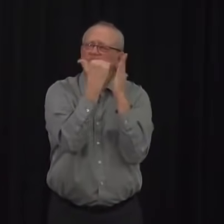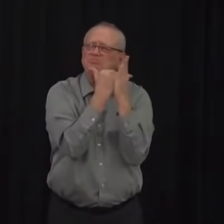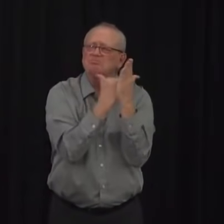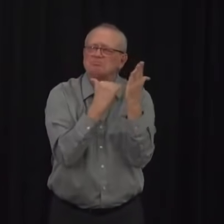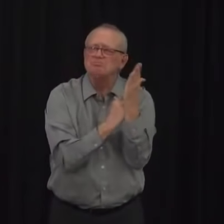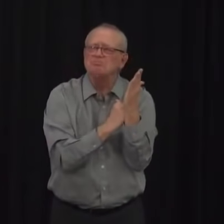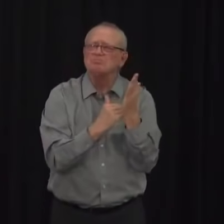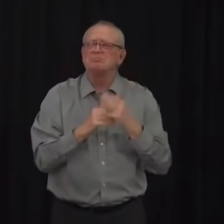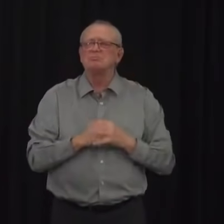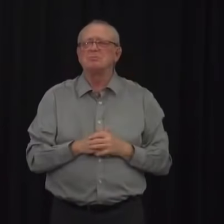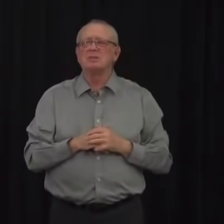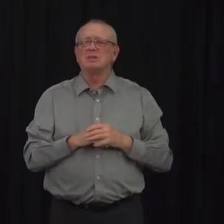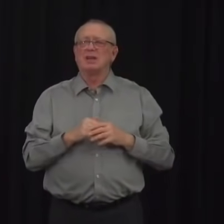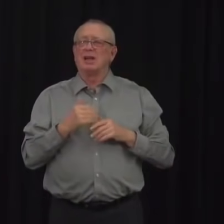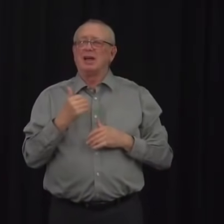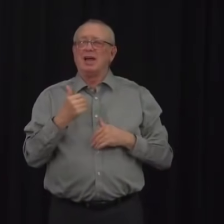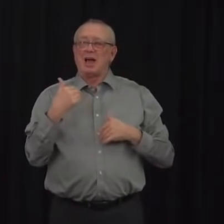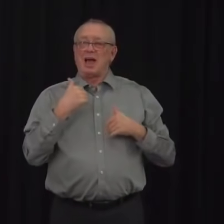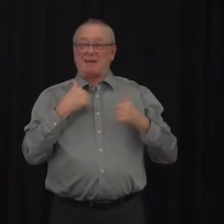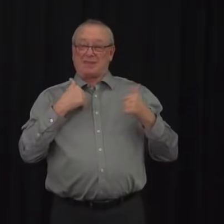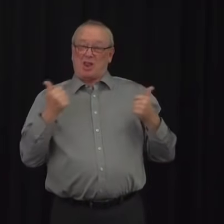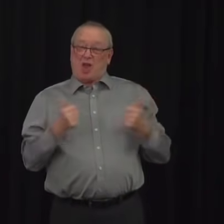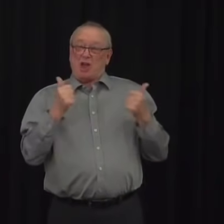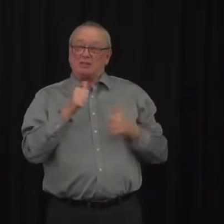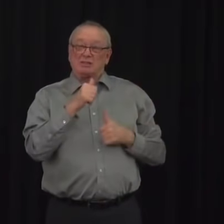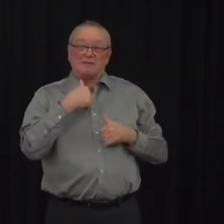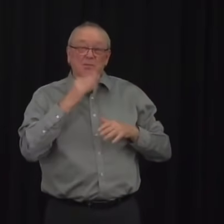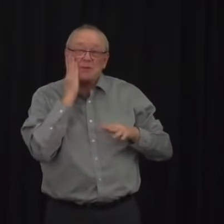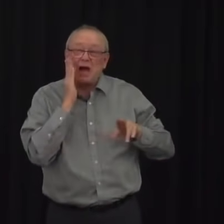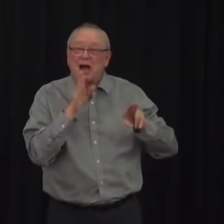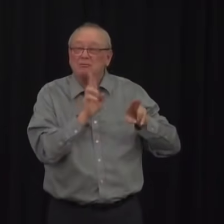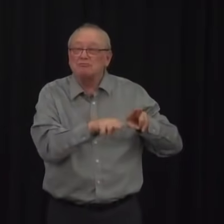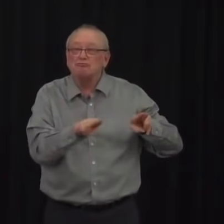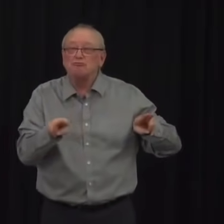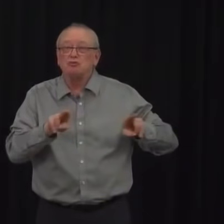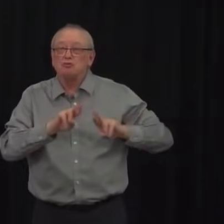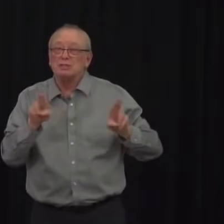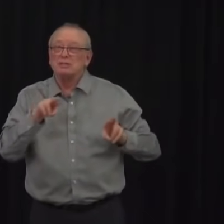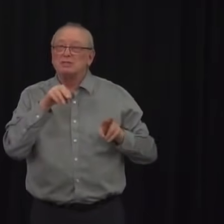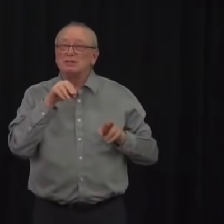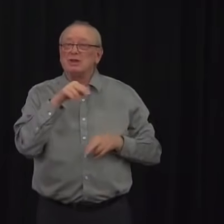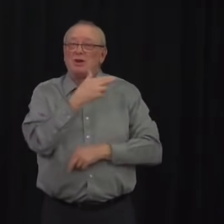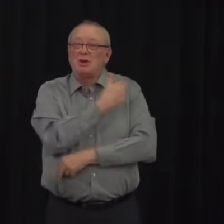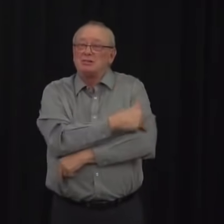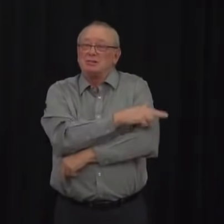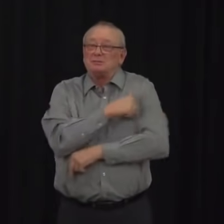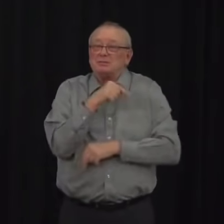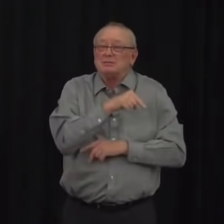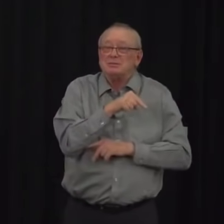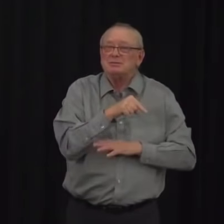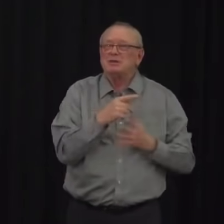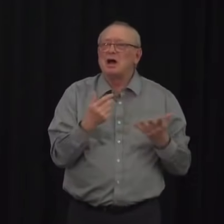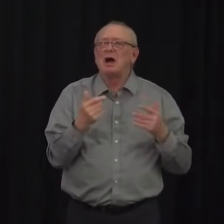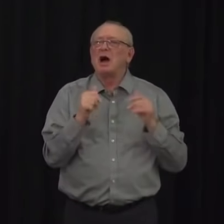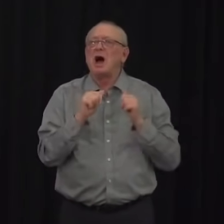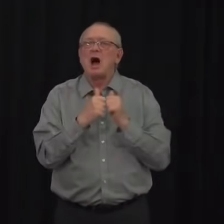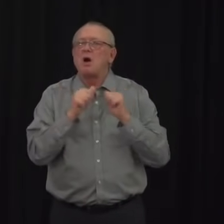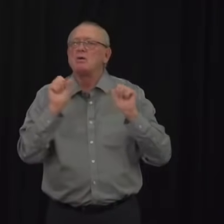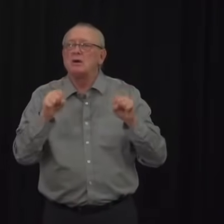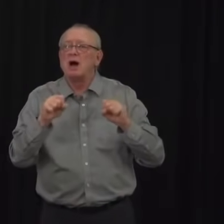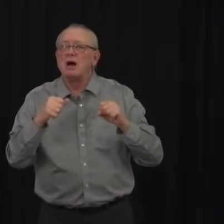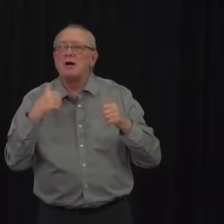available and to drive hospitalizations down is to reduce community transmission, which in turn will reduce the need for